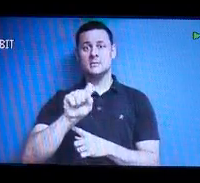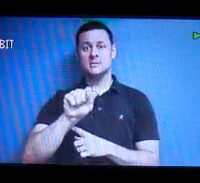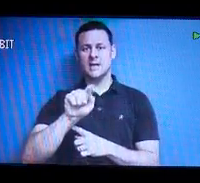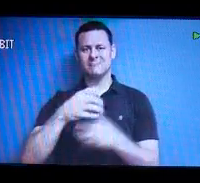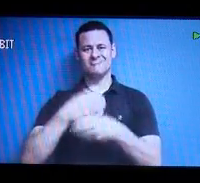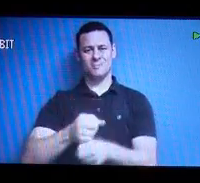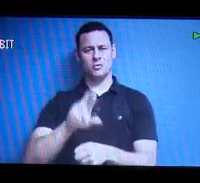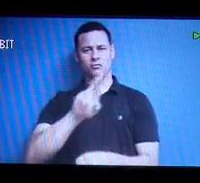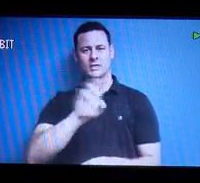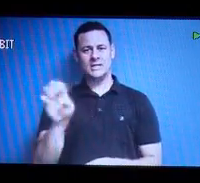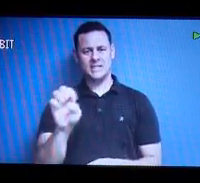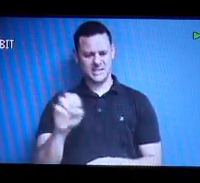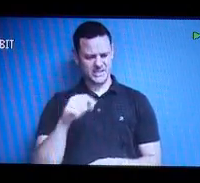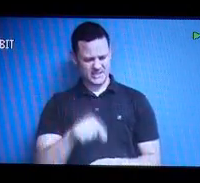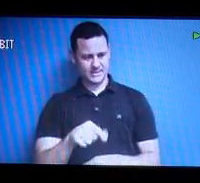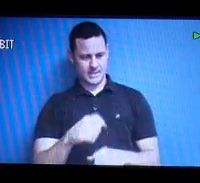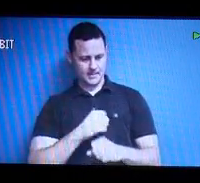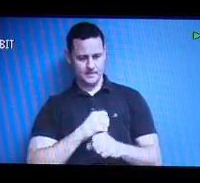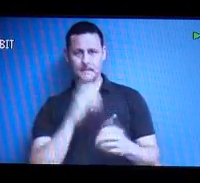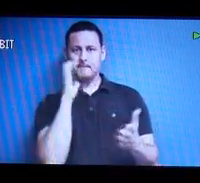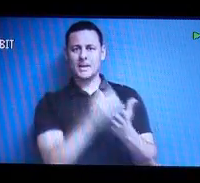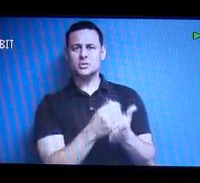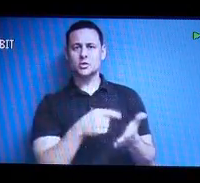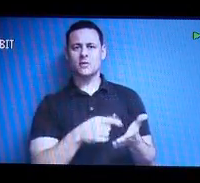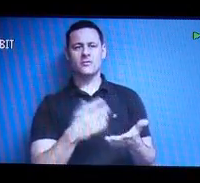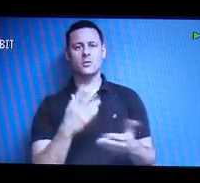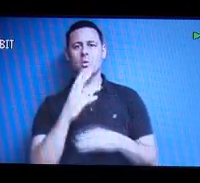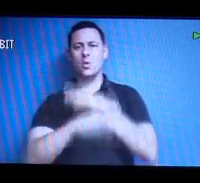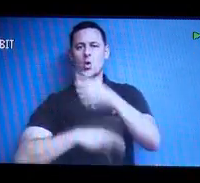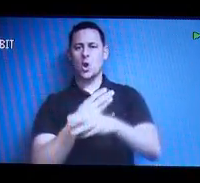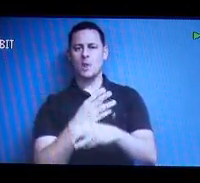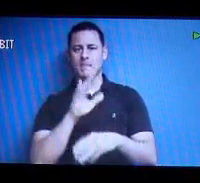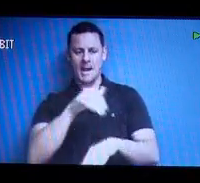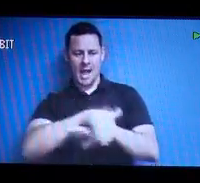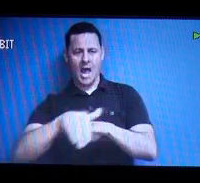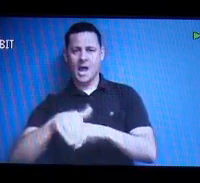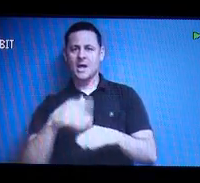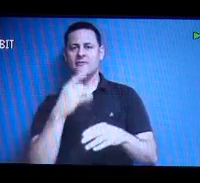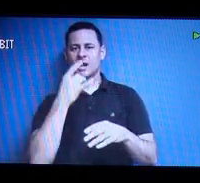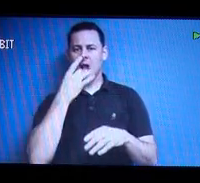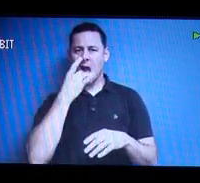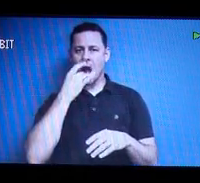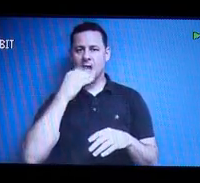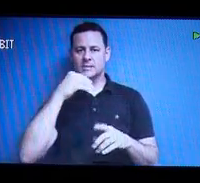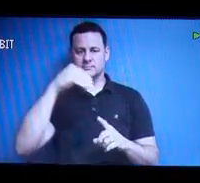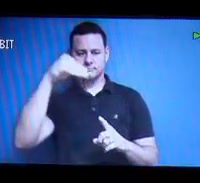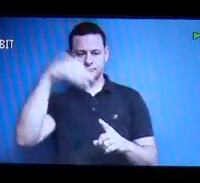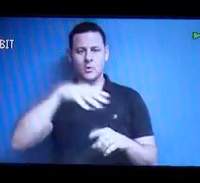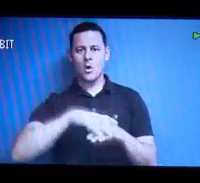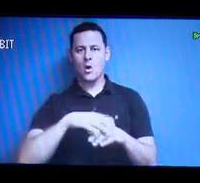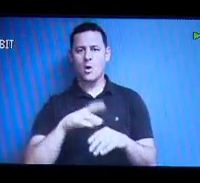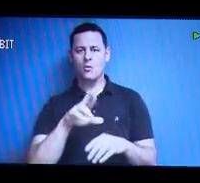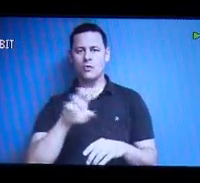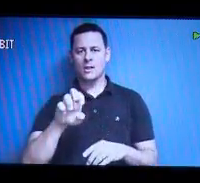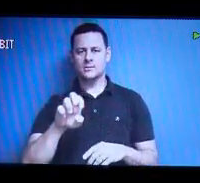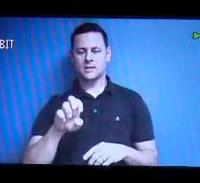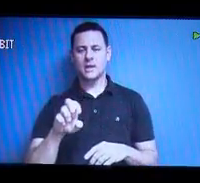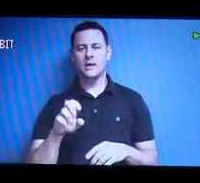estate. The way I get it is just a picture of the world by night, and there's lights on real estate. The combined value between the U.S.,